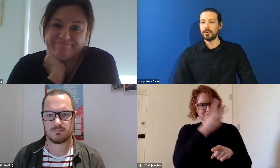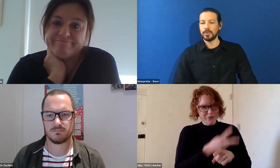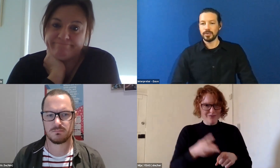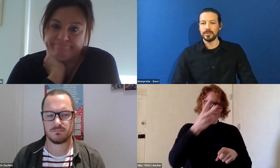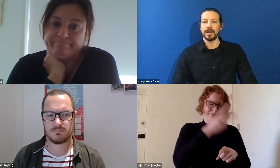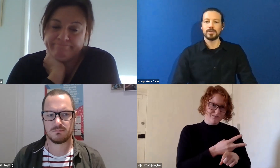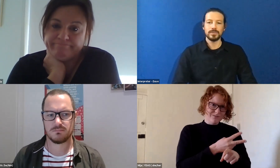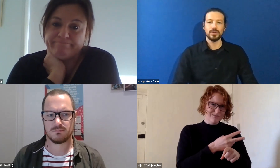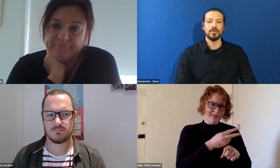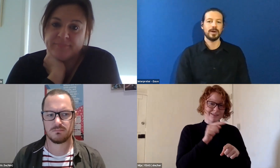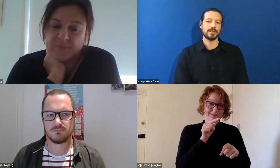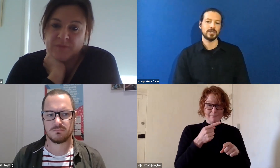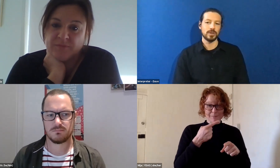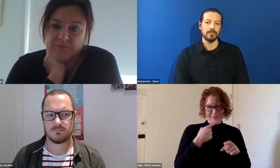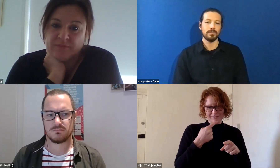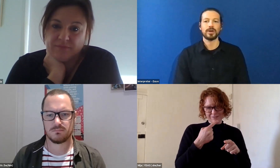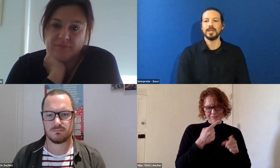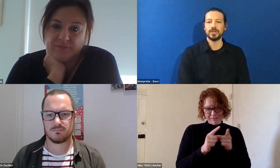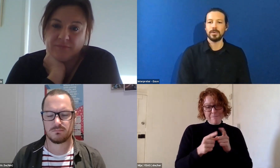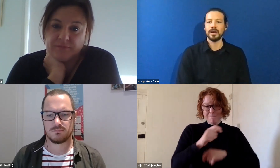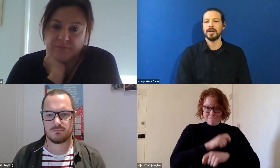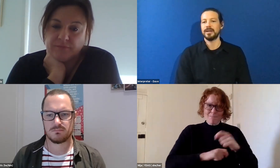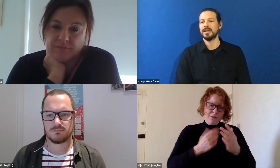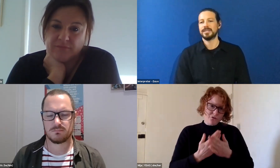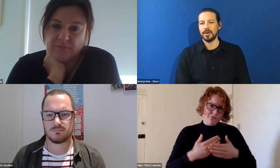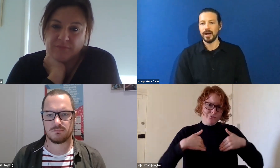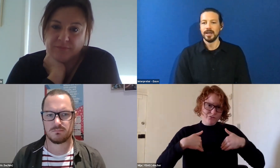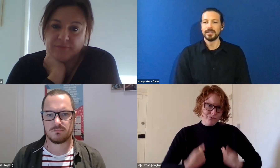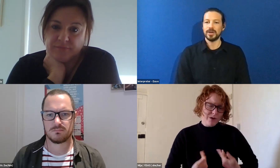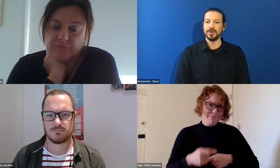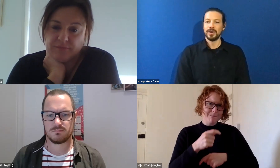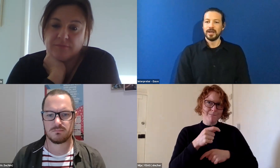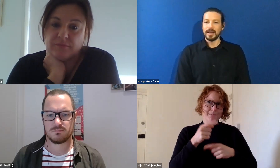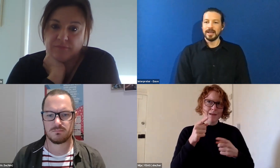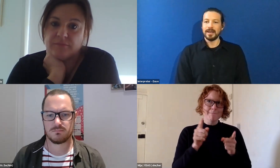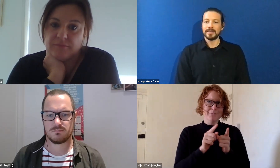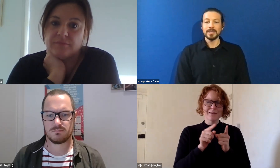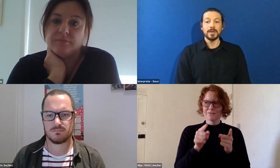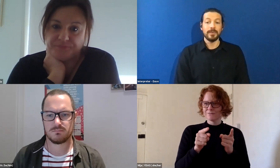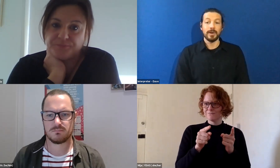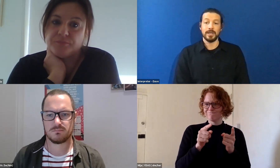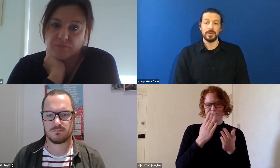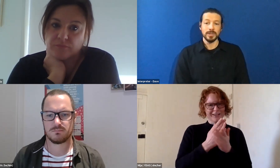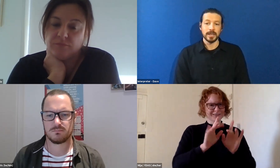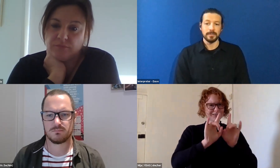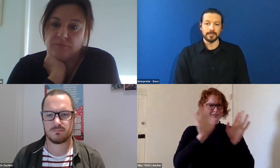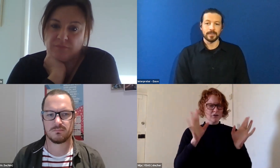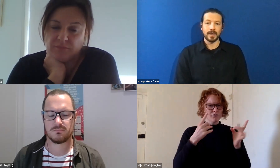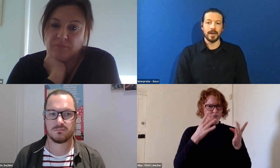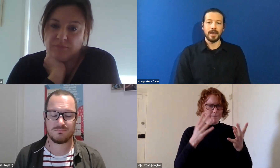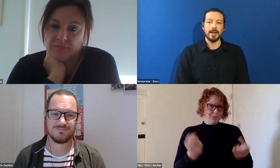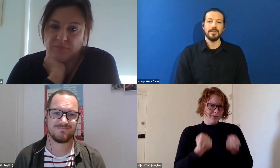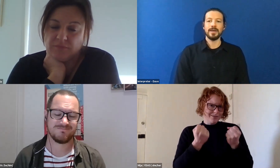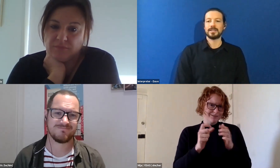ensure people do, such as not blocking the interpreter and etc. So it does become very